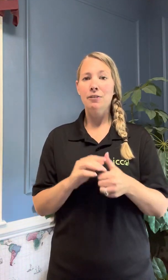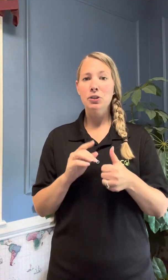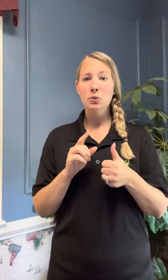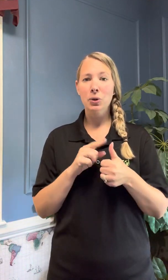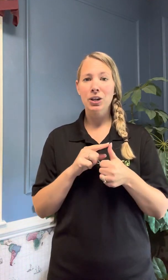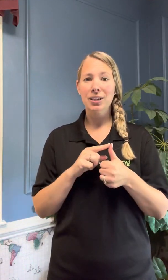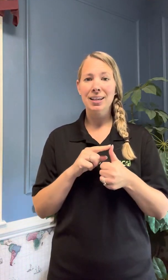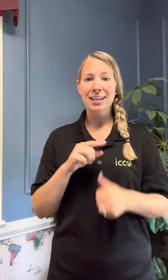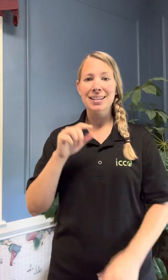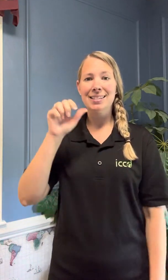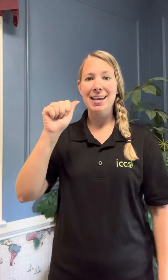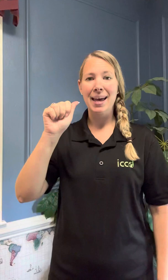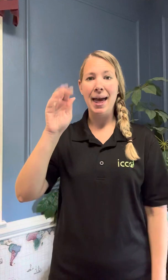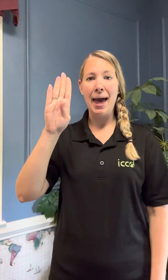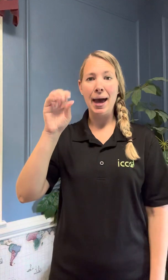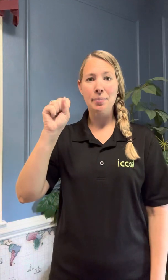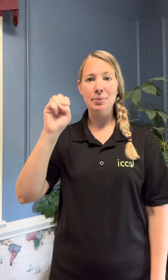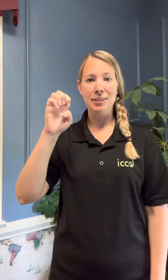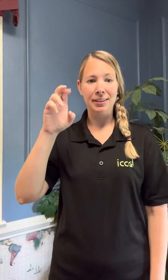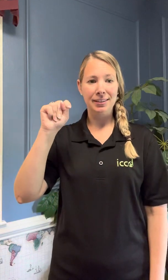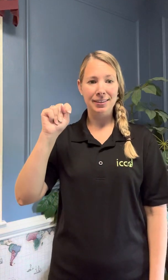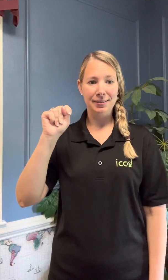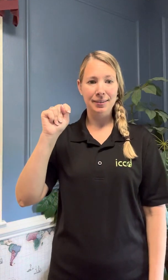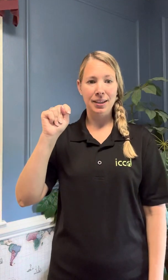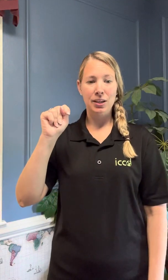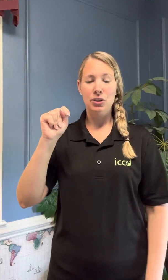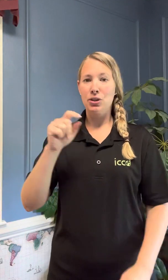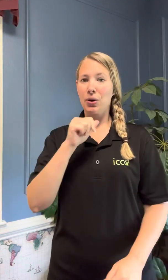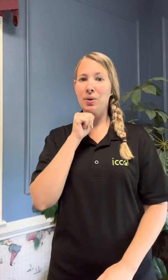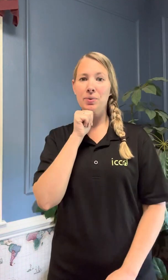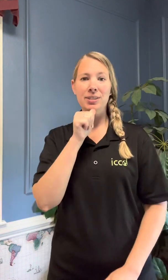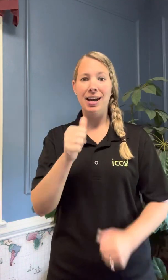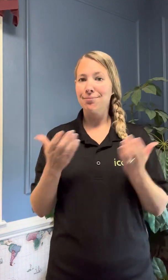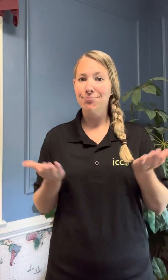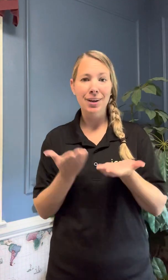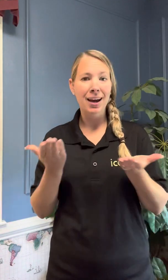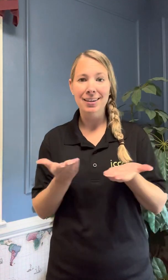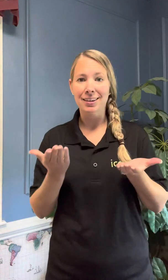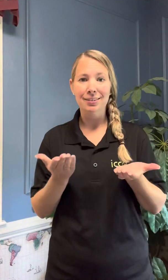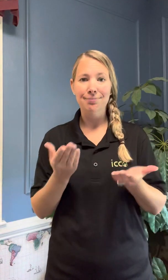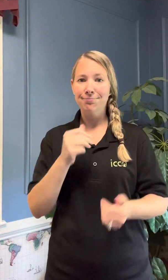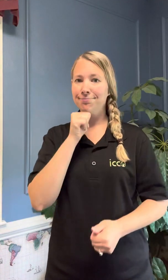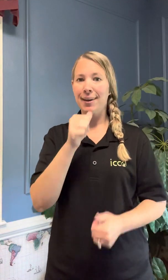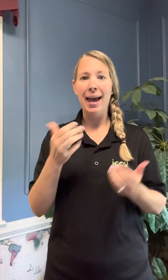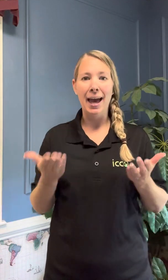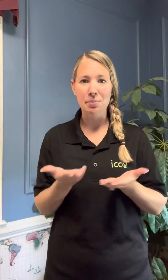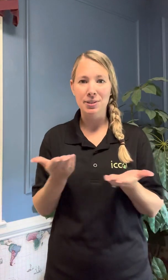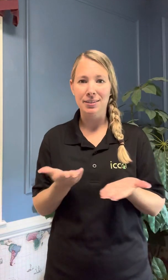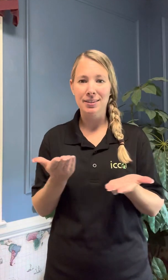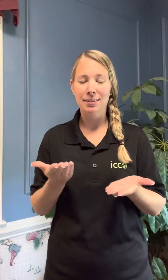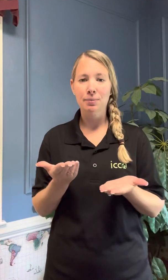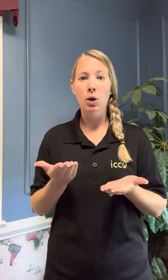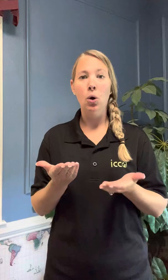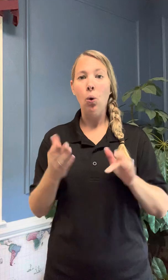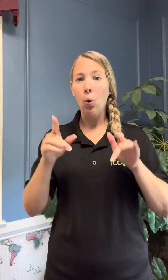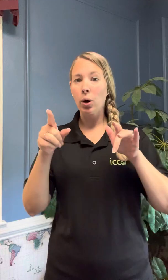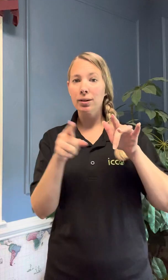First word is absent. So we would sign not here. Absent. Or